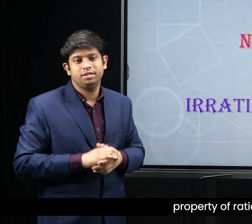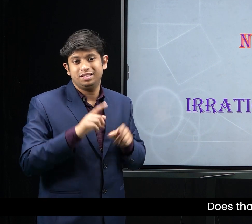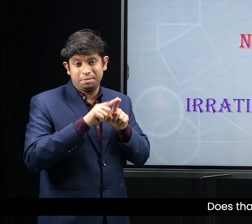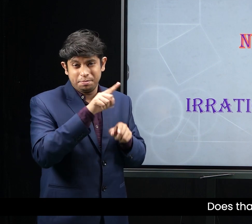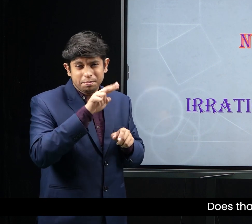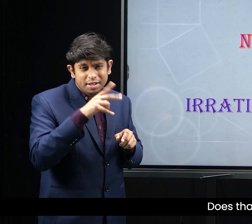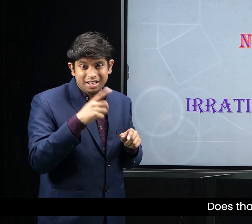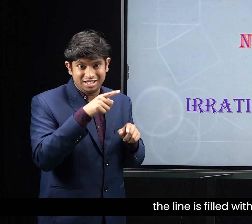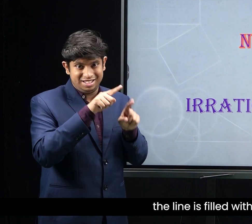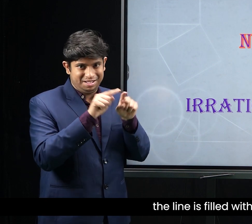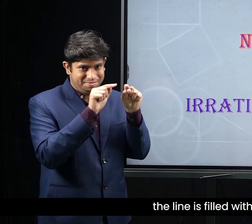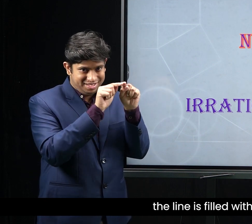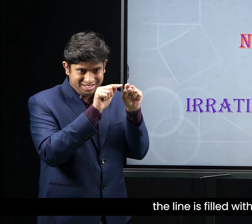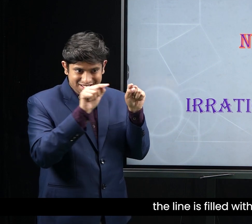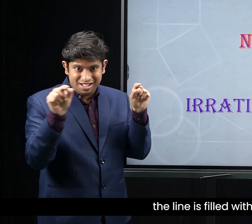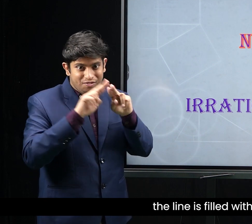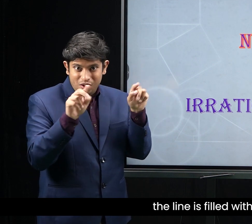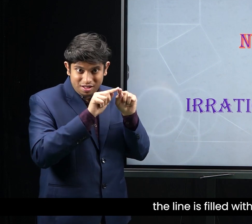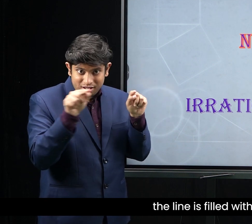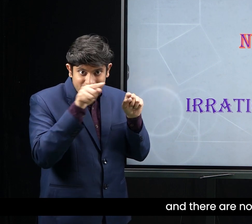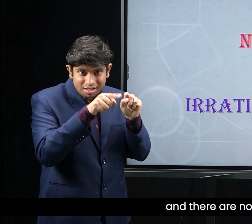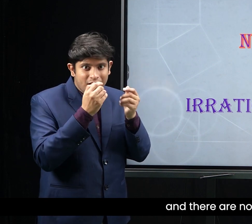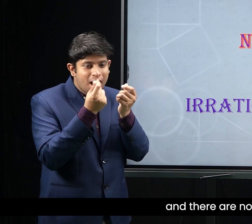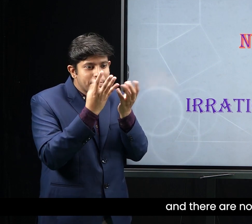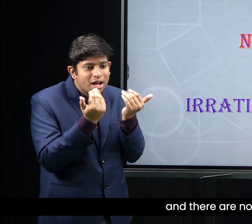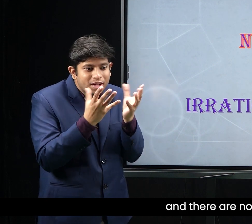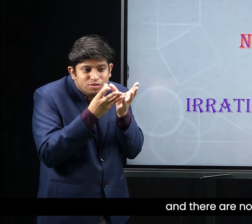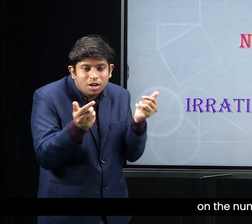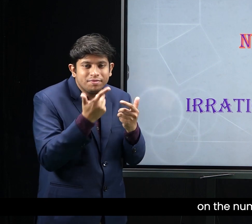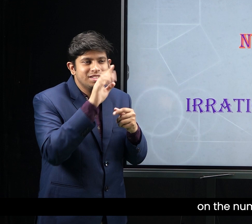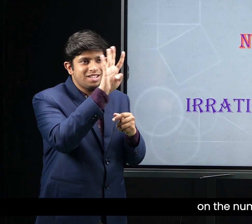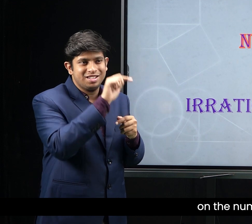Does that mean the line is filled with rational numbers and there are no more numbers on the number line?